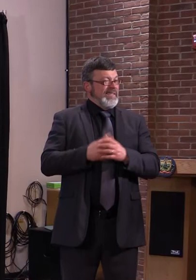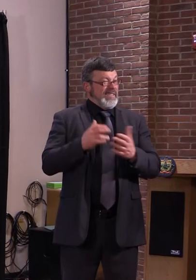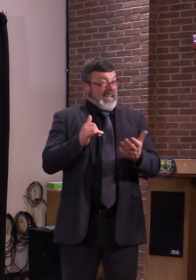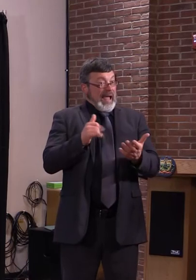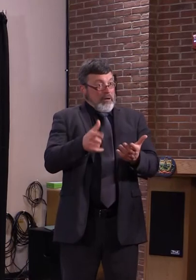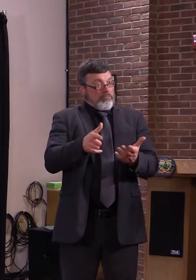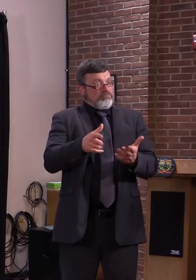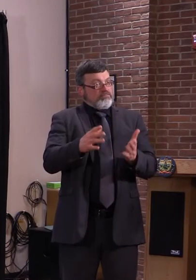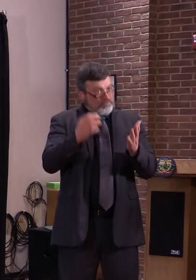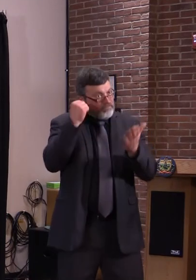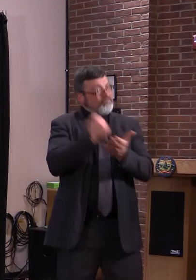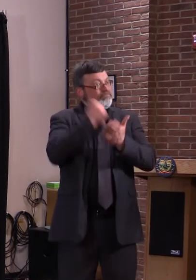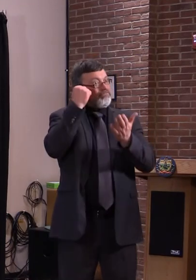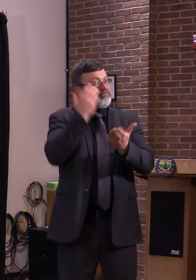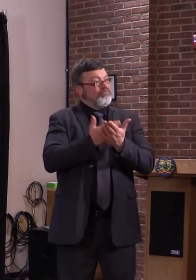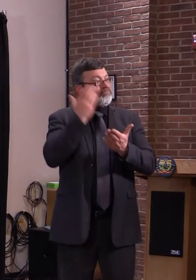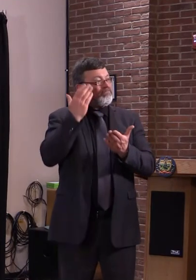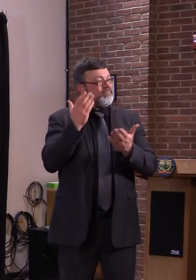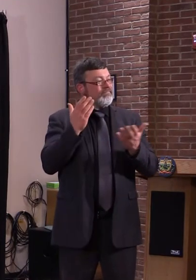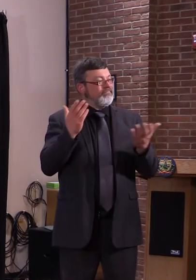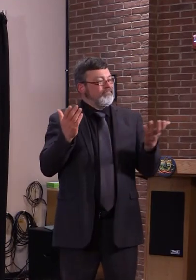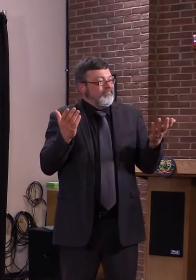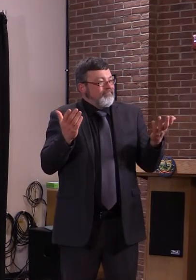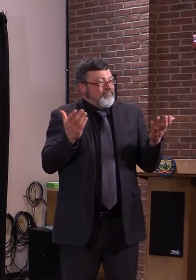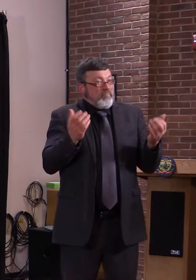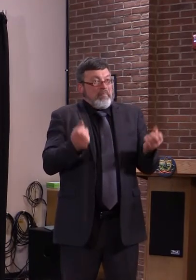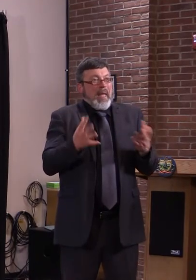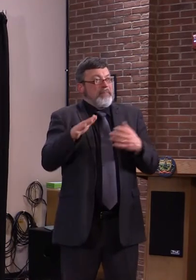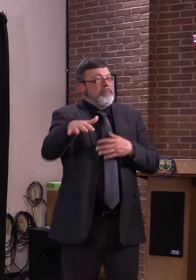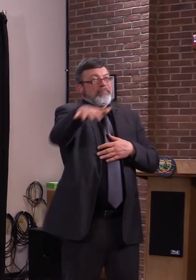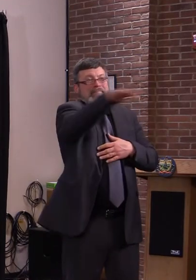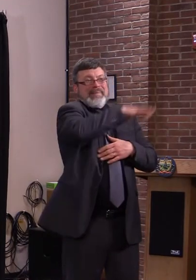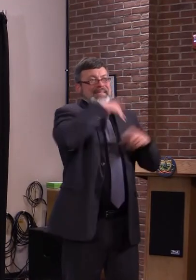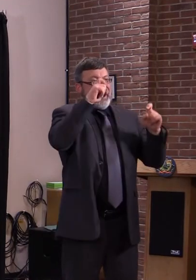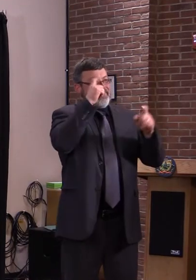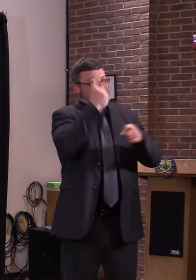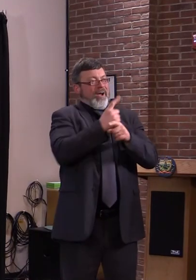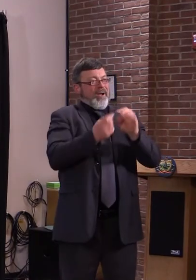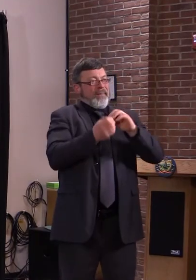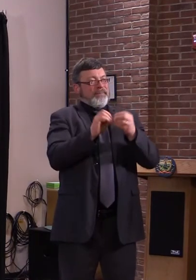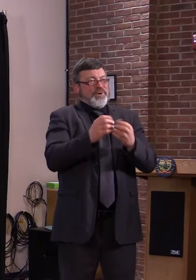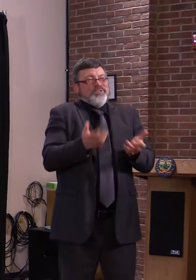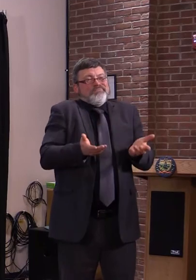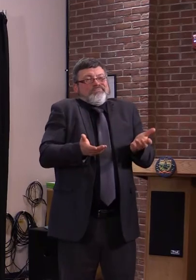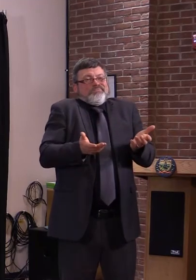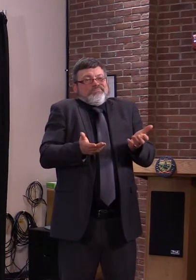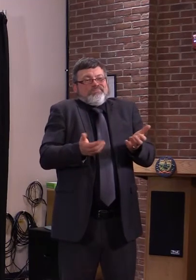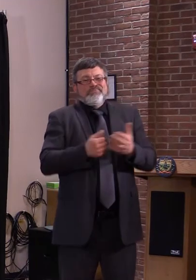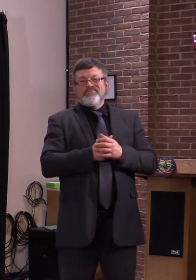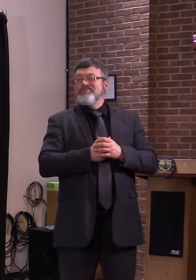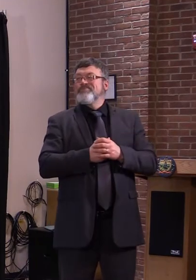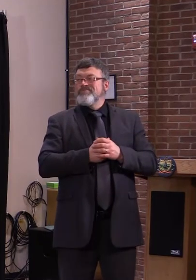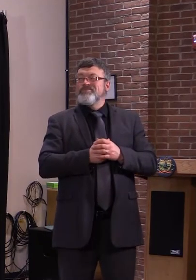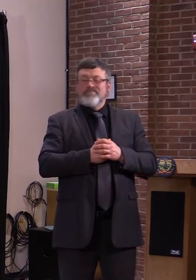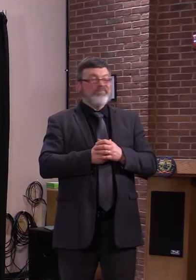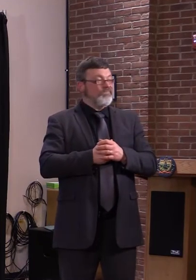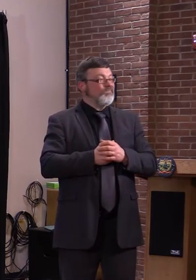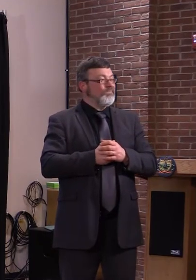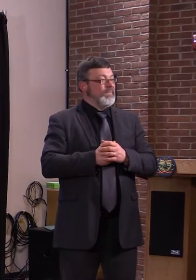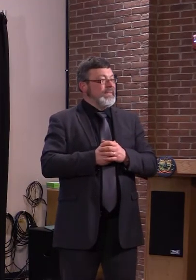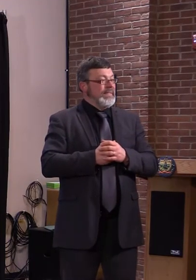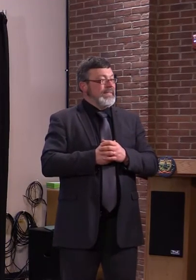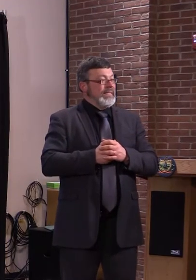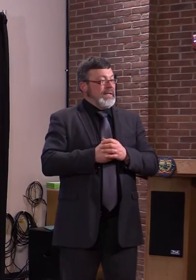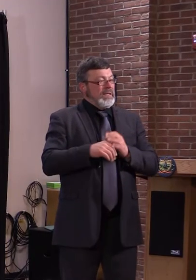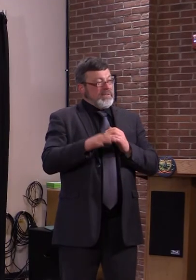the complete denominator of tests. So your last comment is really the true one, that we need to look